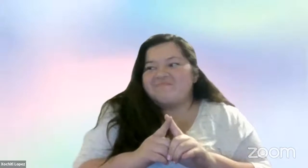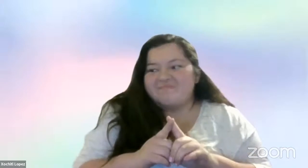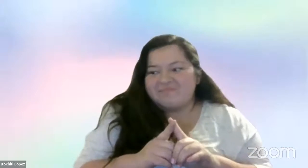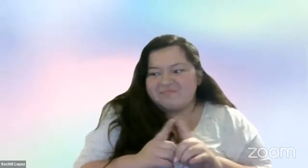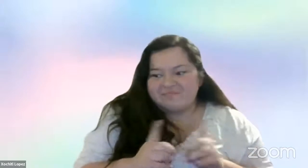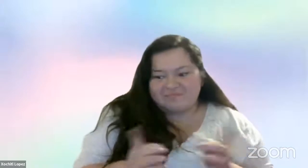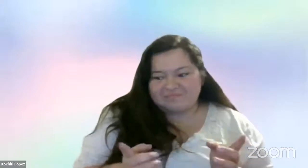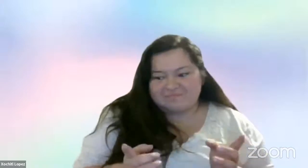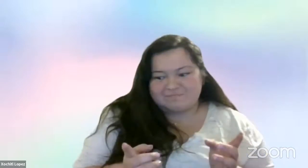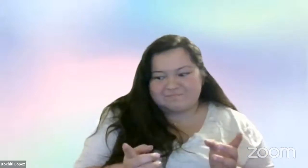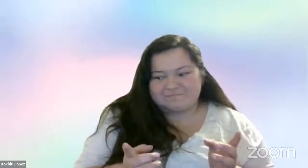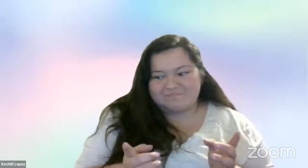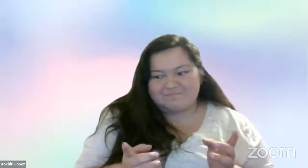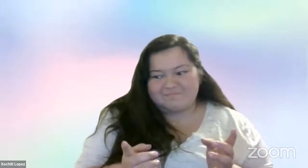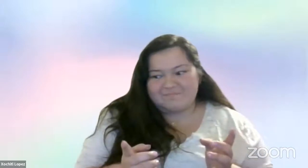he can't talk.